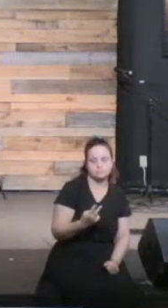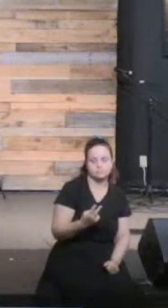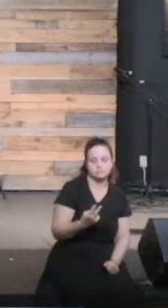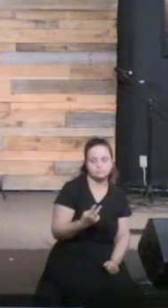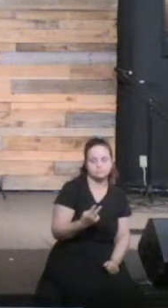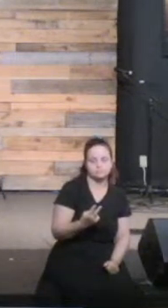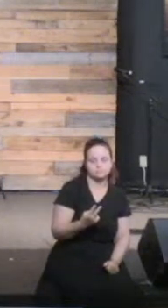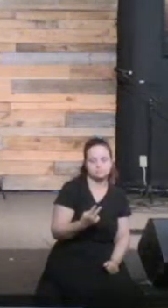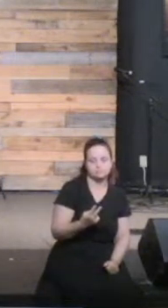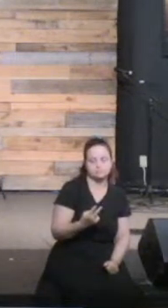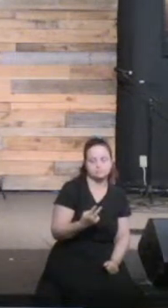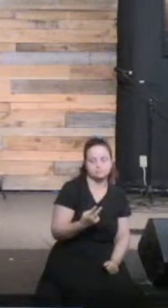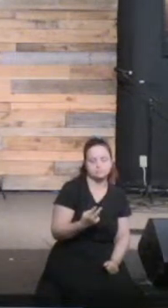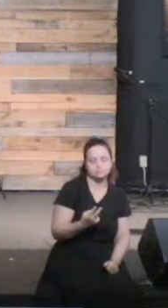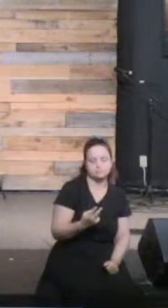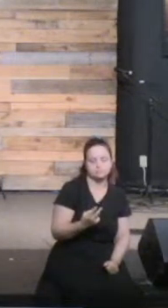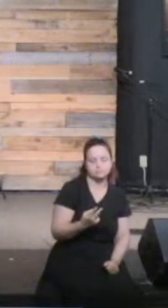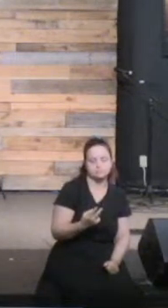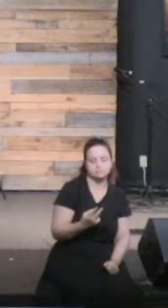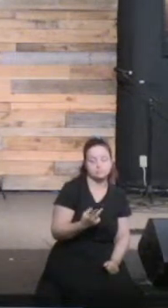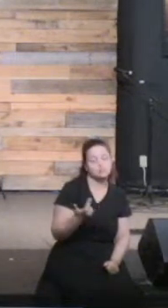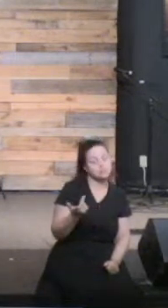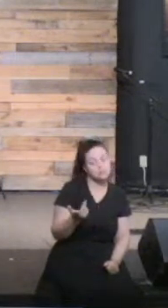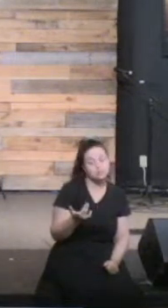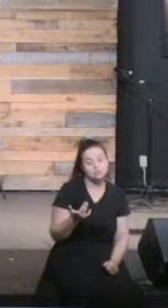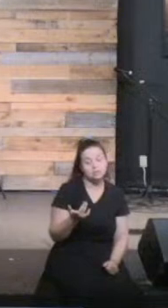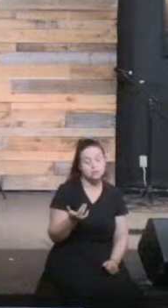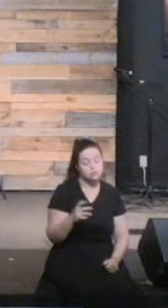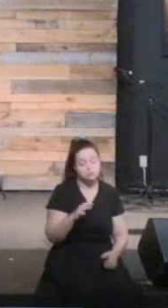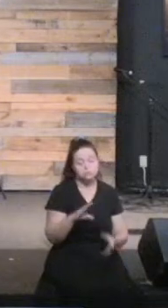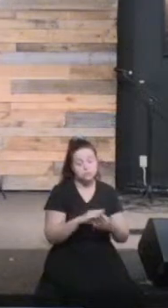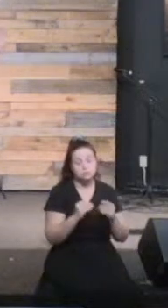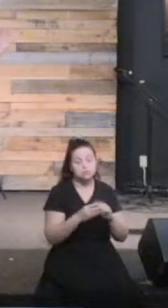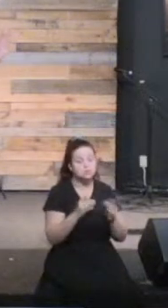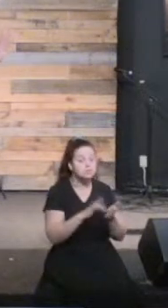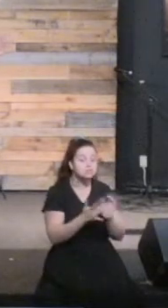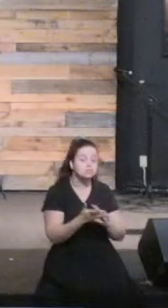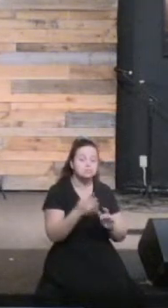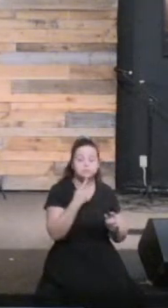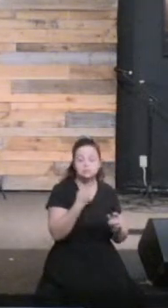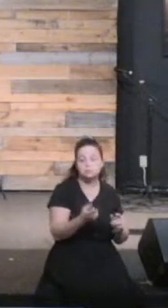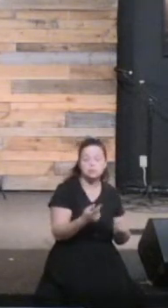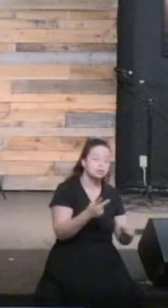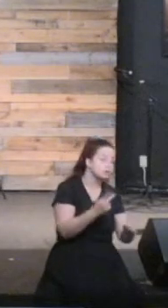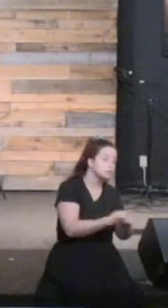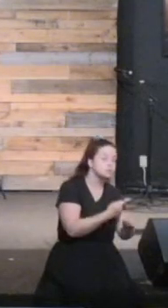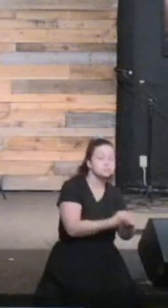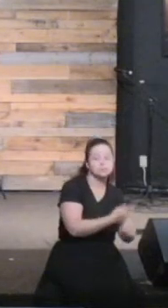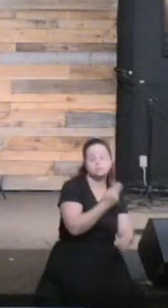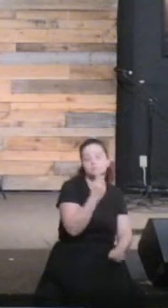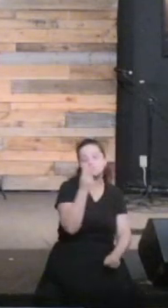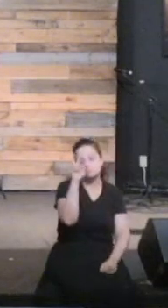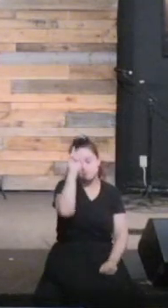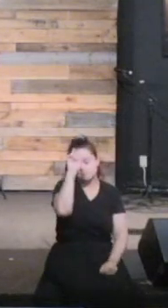there would be a story that Jesus would tell about sheep and goats